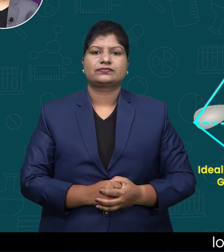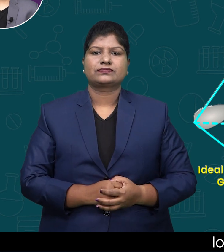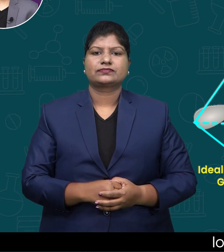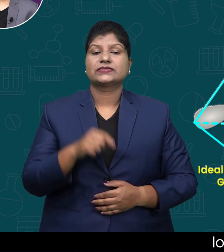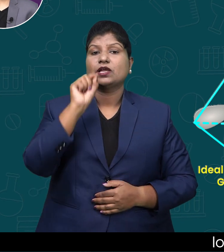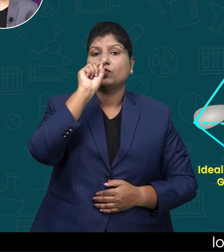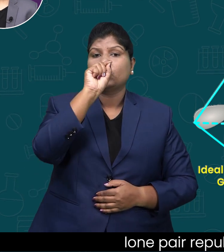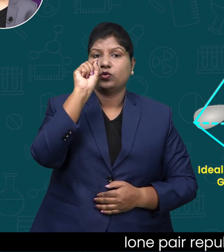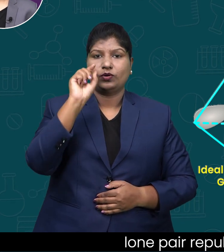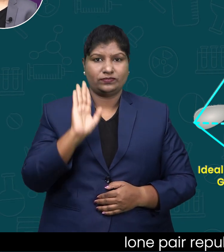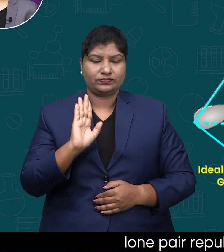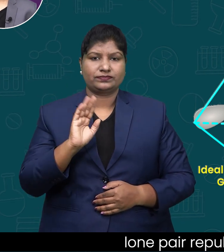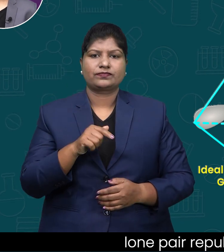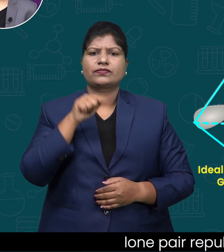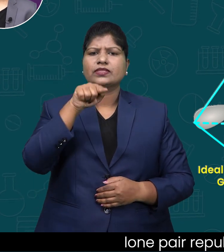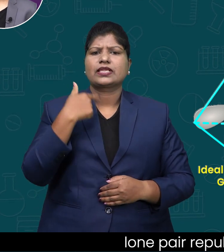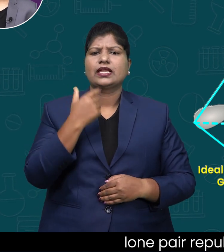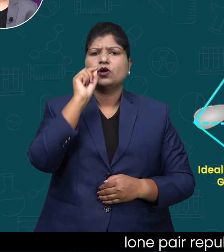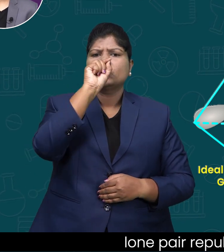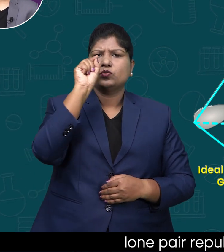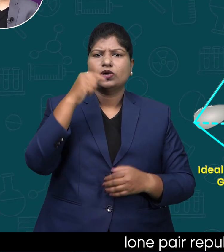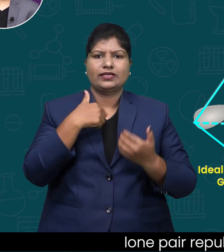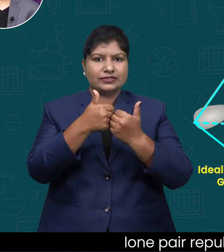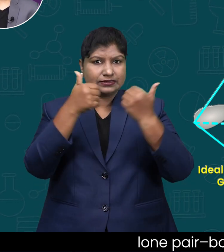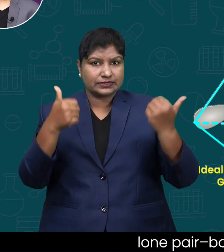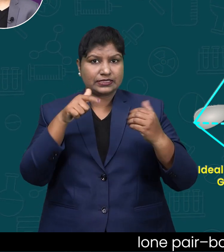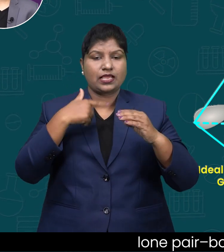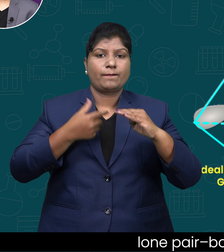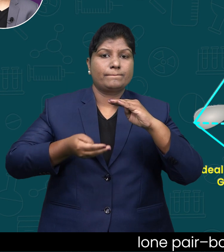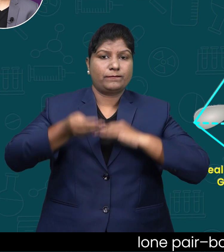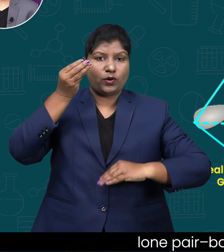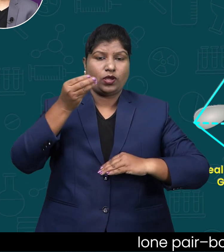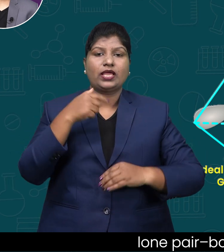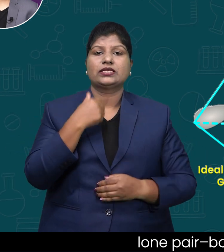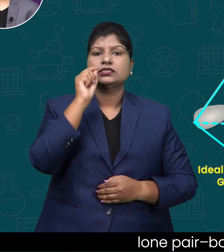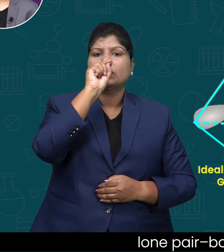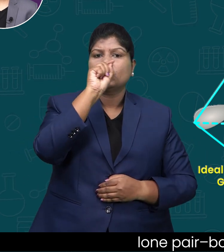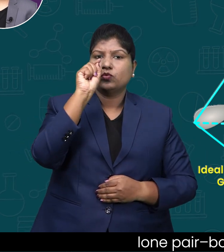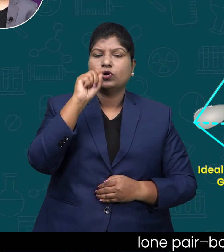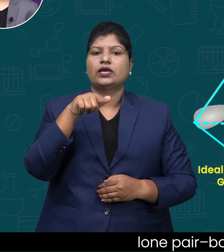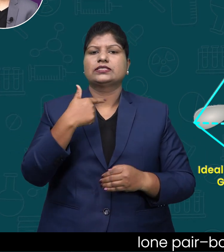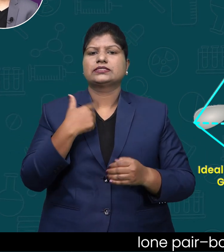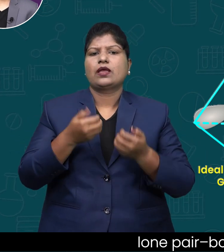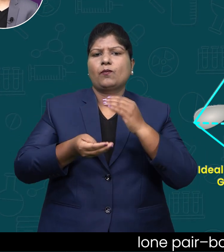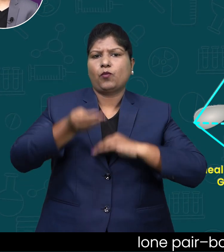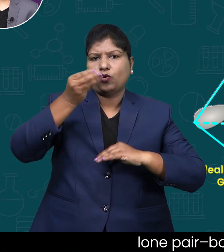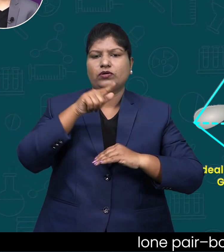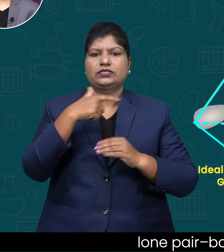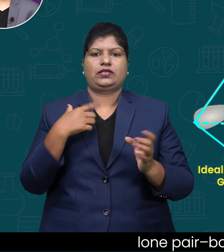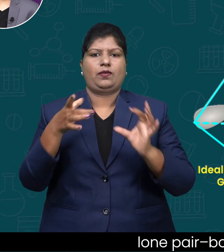lone pair repulsion is greater than lone pair bond pair repulsion.